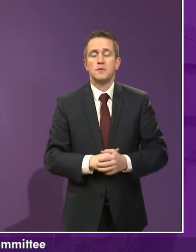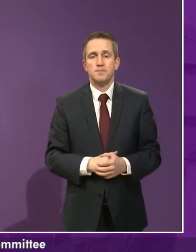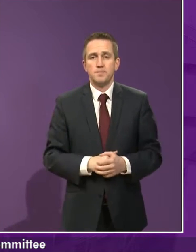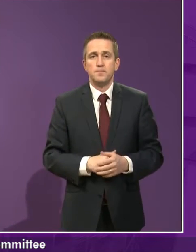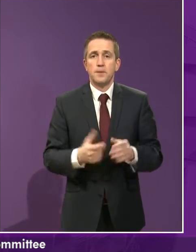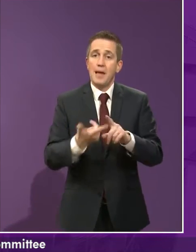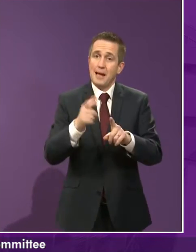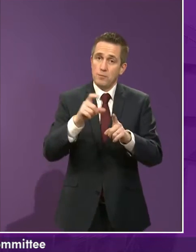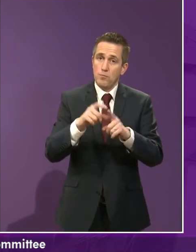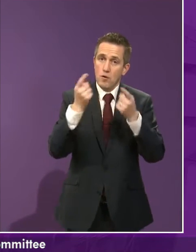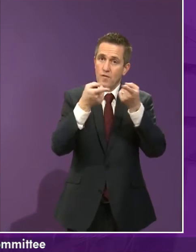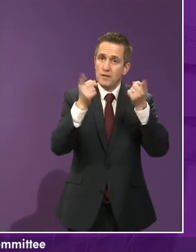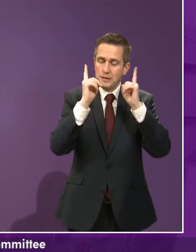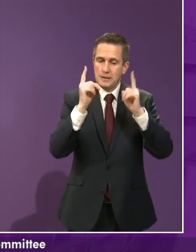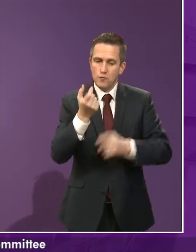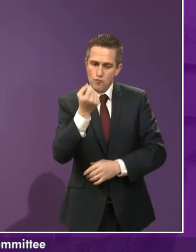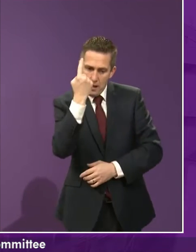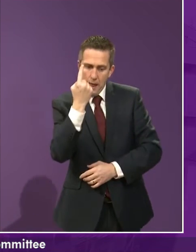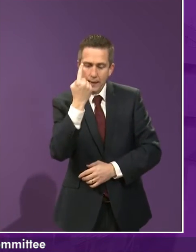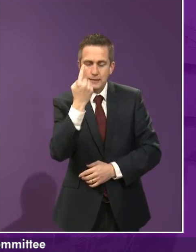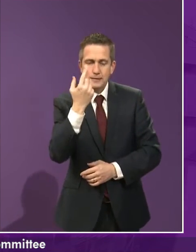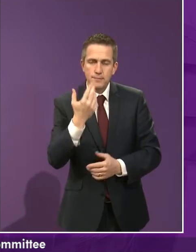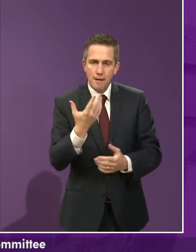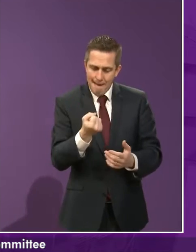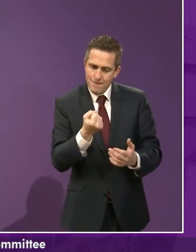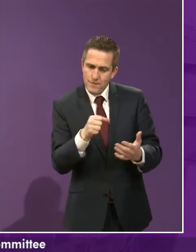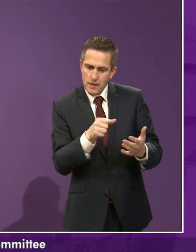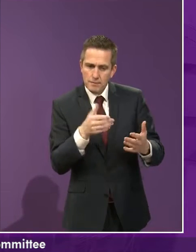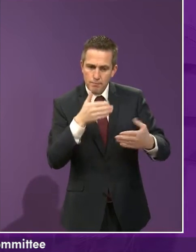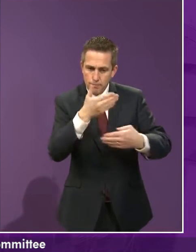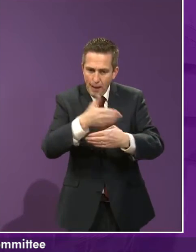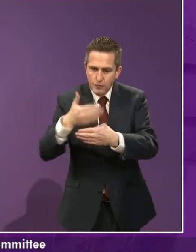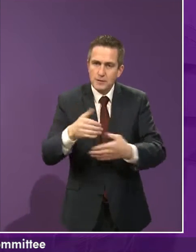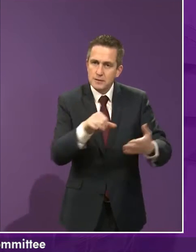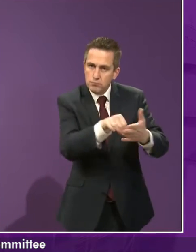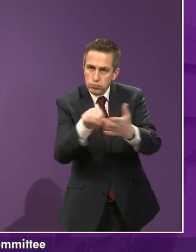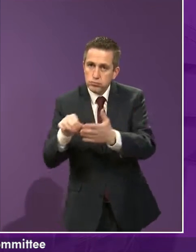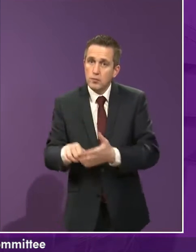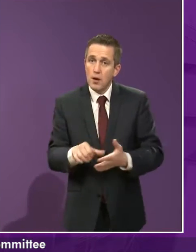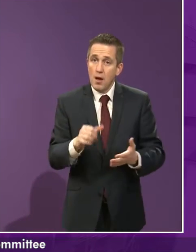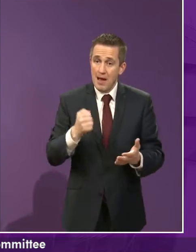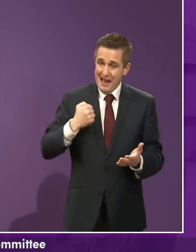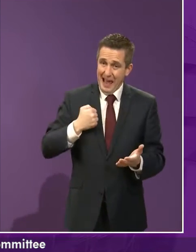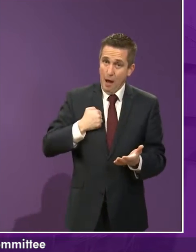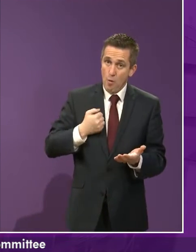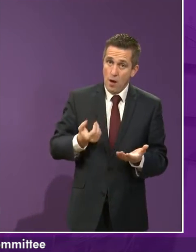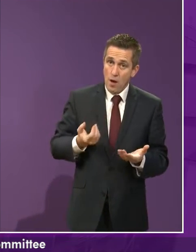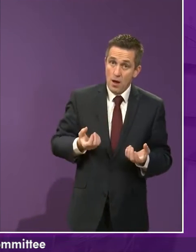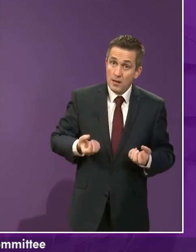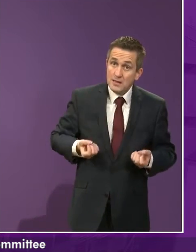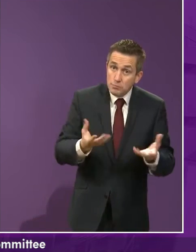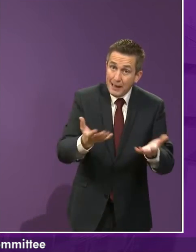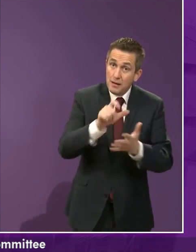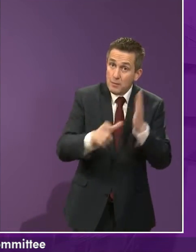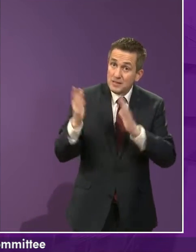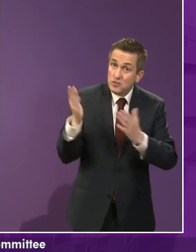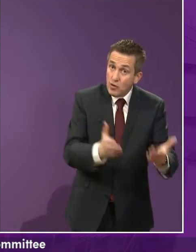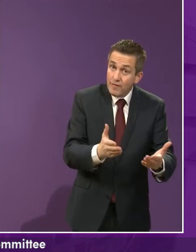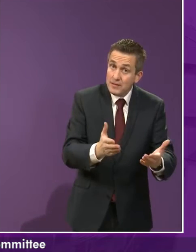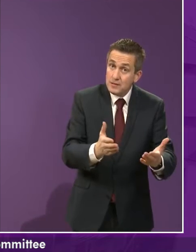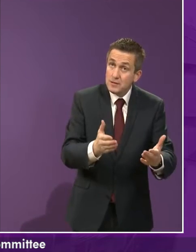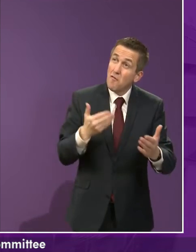they have recognised that the challenges exist, and the spend on student disability service has actually doubled over the